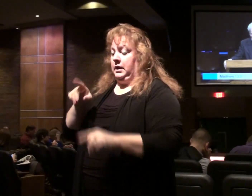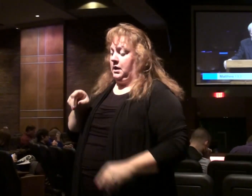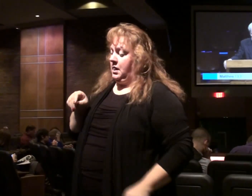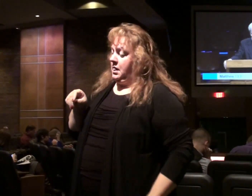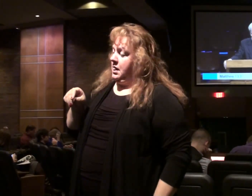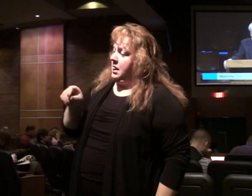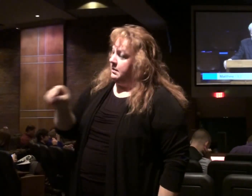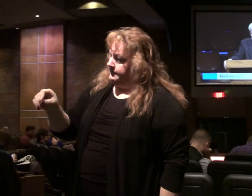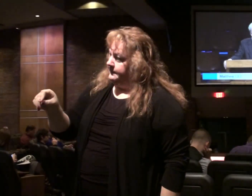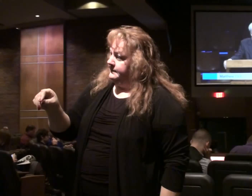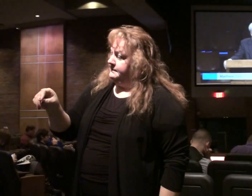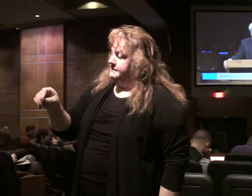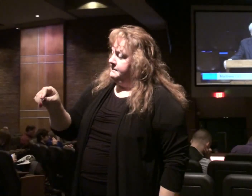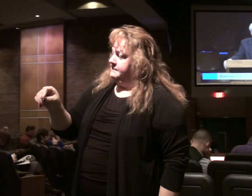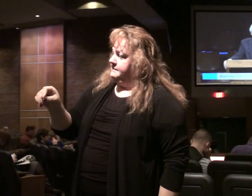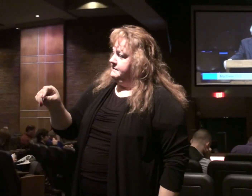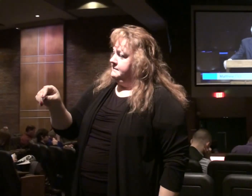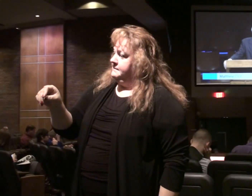sow.